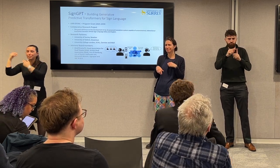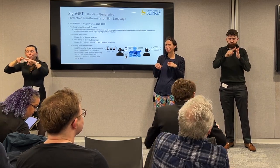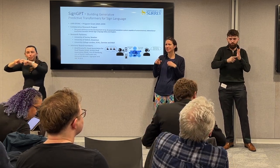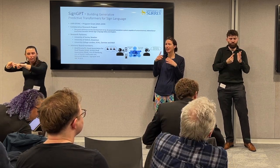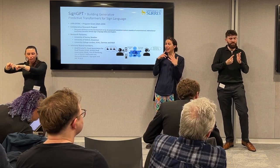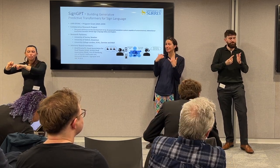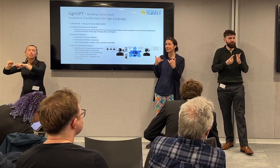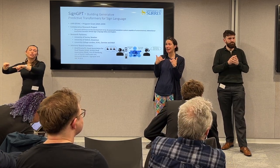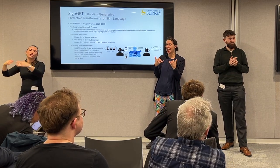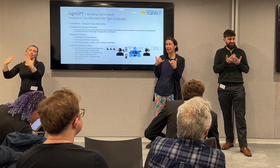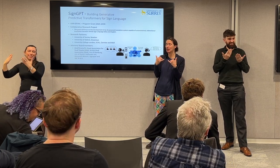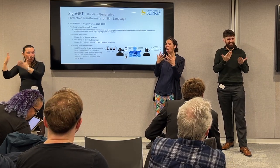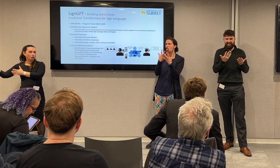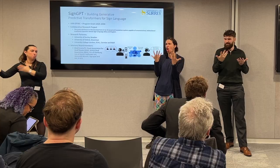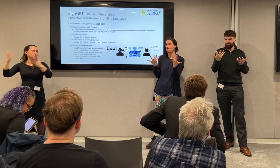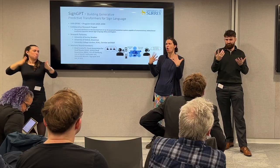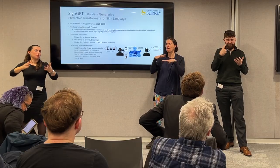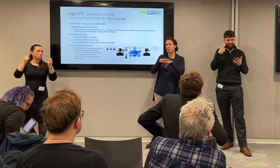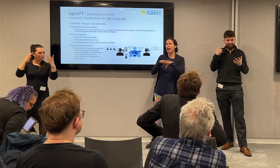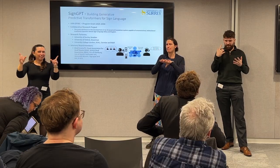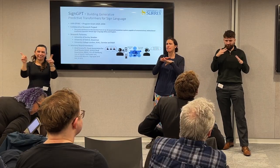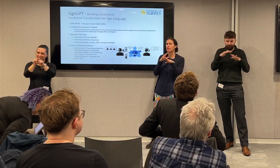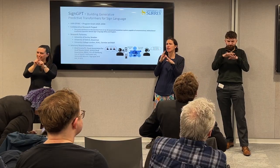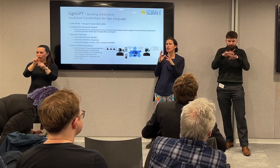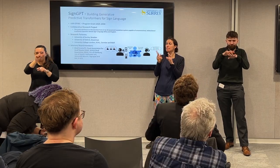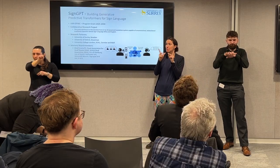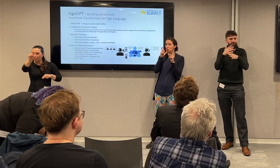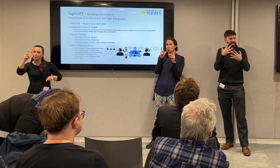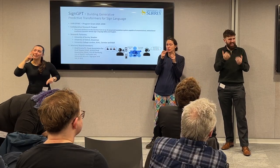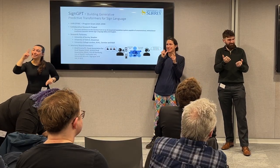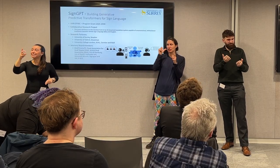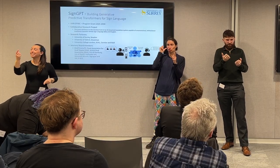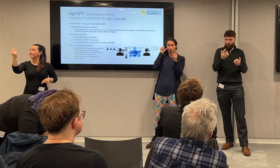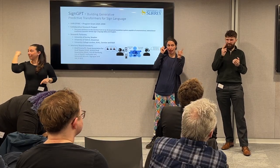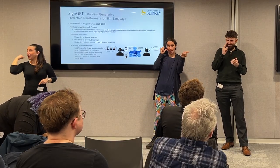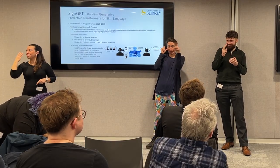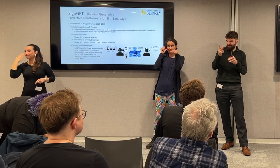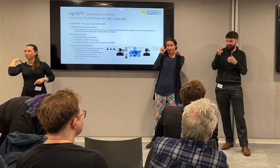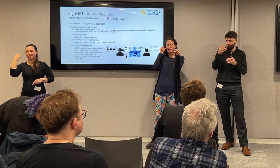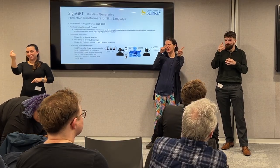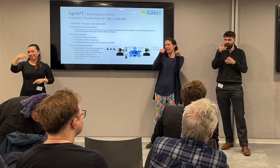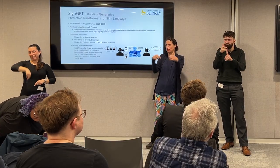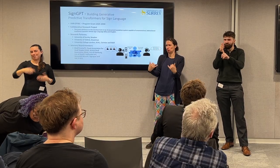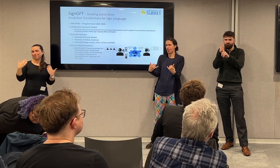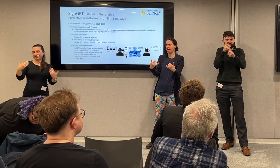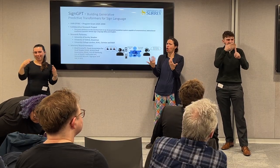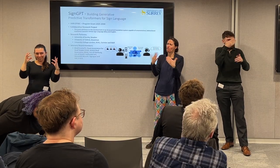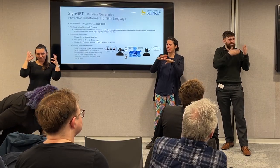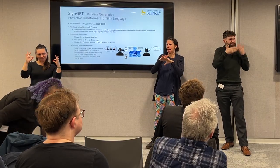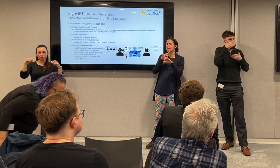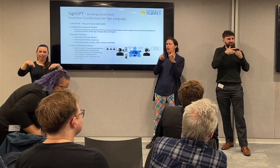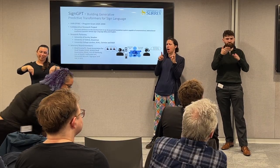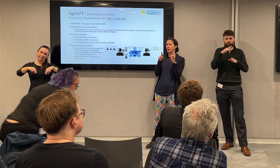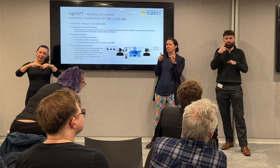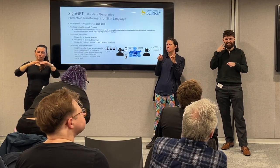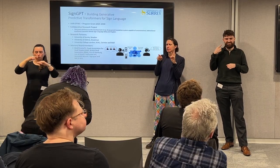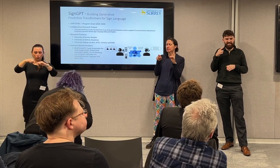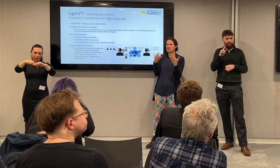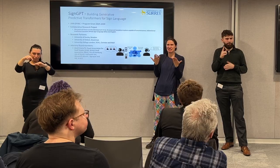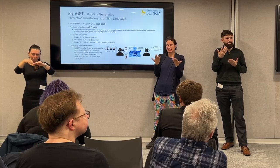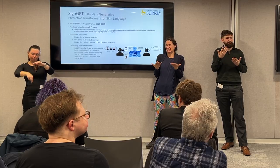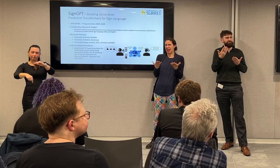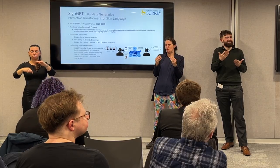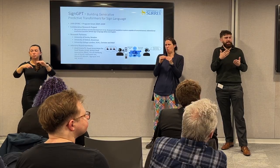is there's a lot of overlap. So a lot of the people that were at the event yesterday are also here today. But this one is a little bit more